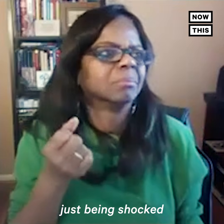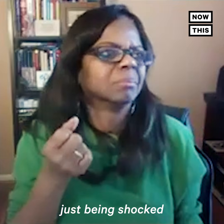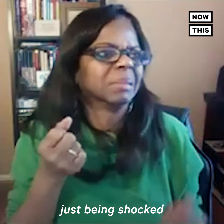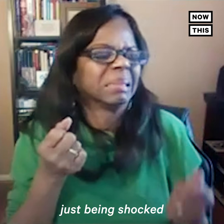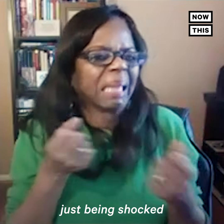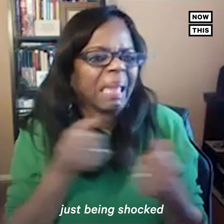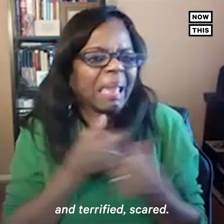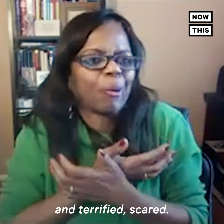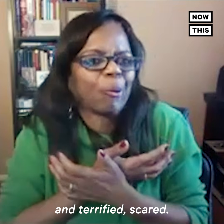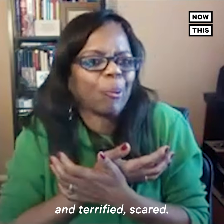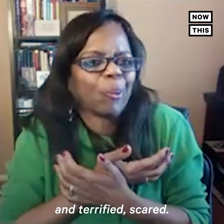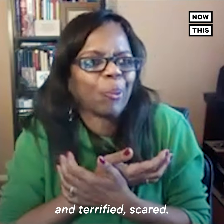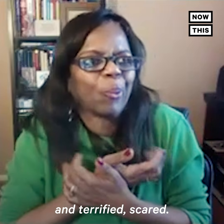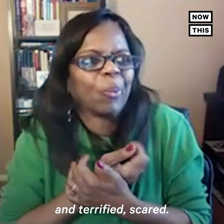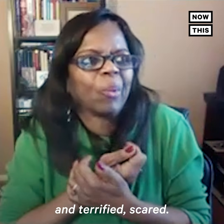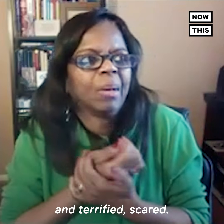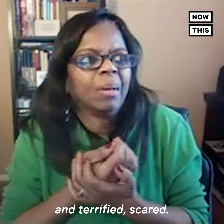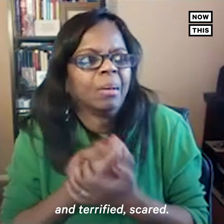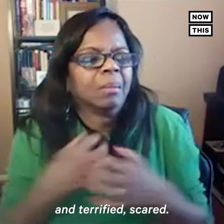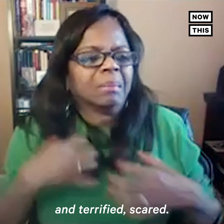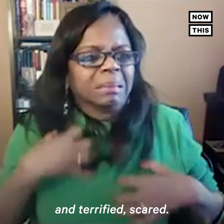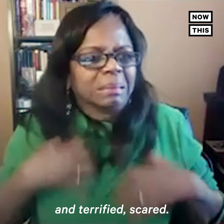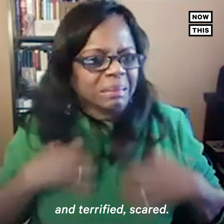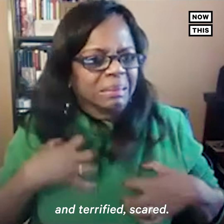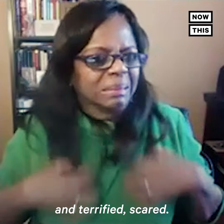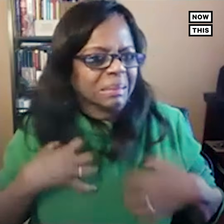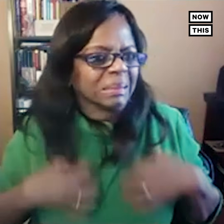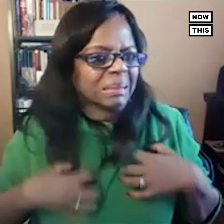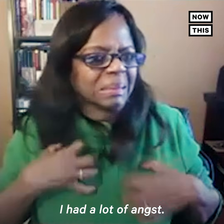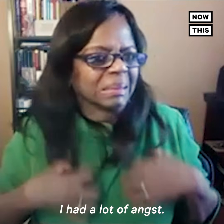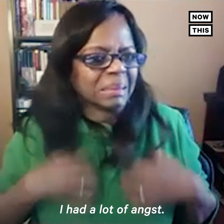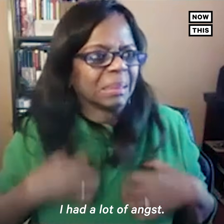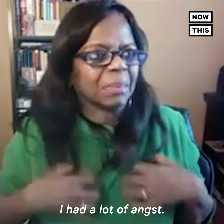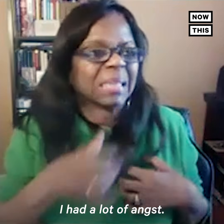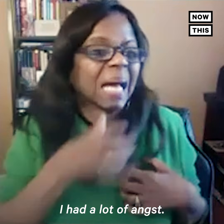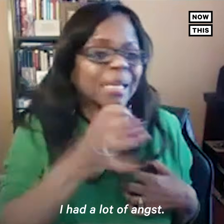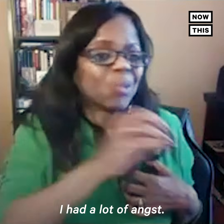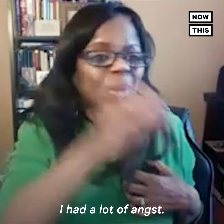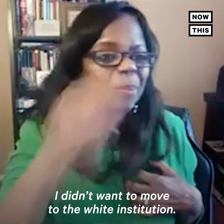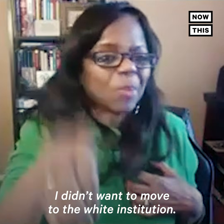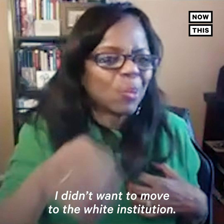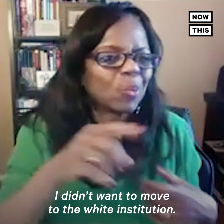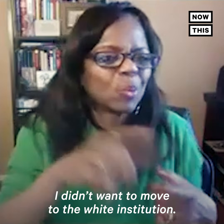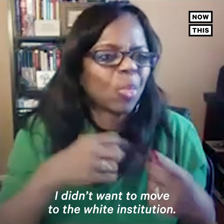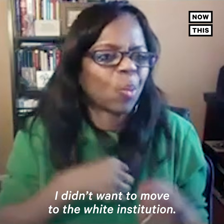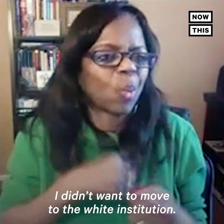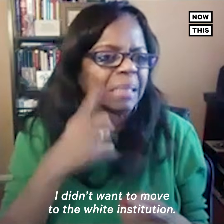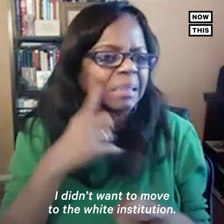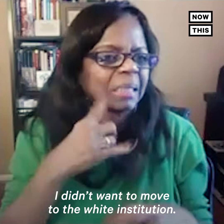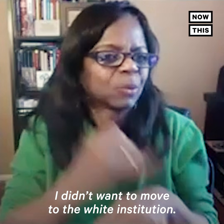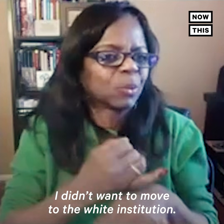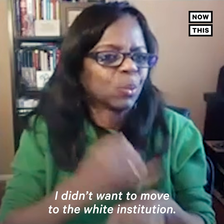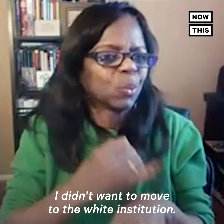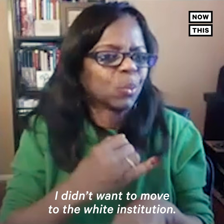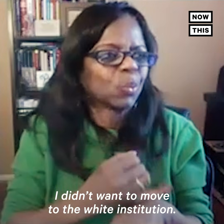shocked and terrified, scared. I had a lot of angst, but didn't want to move to the White